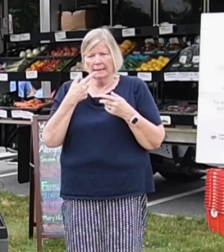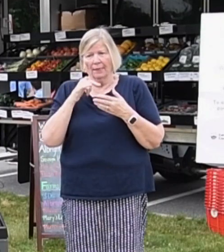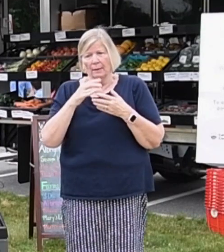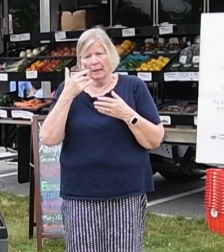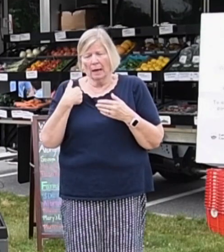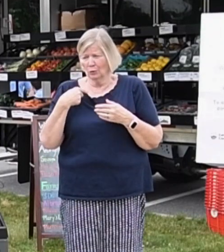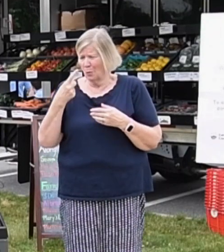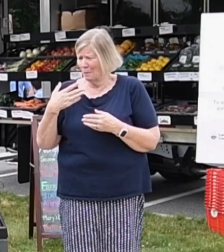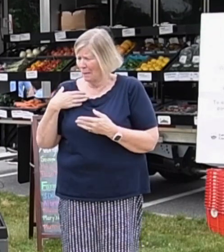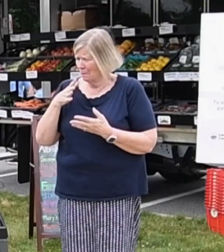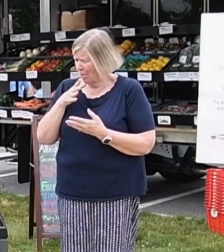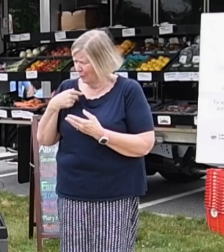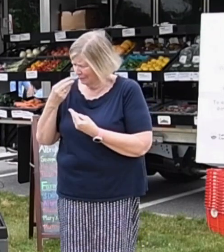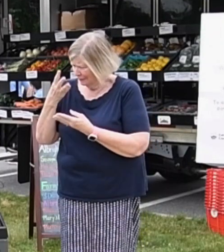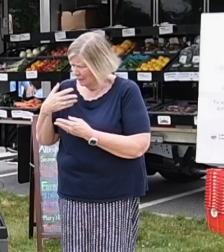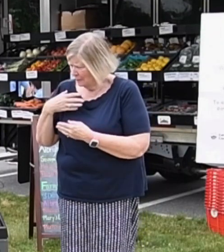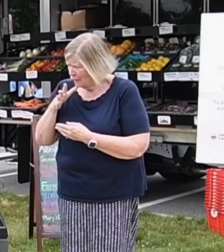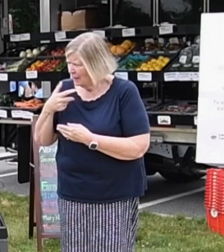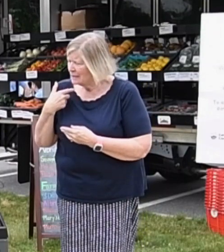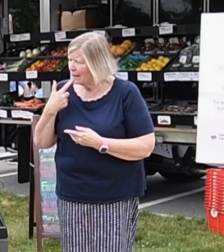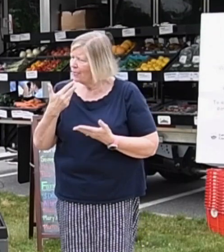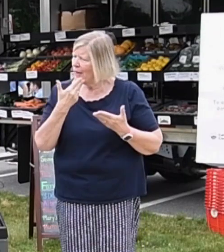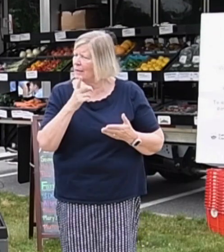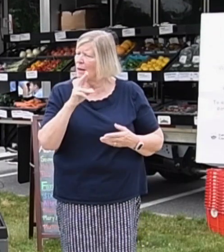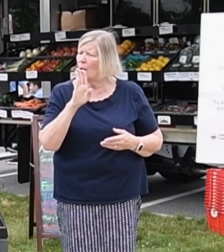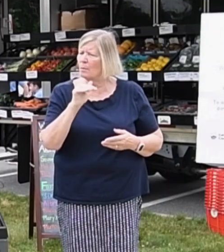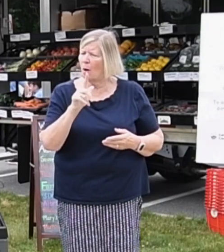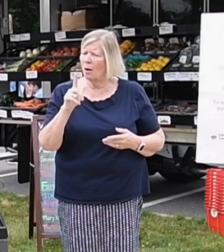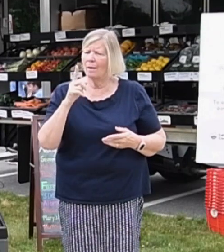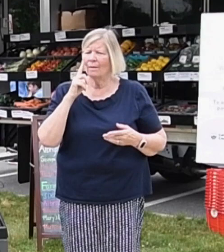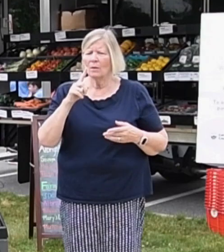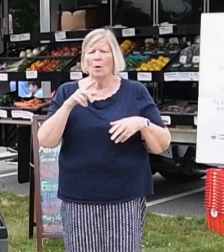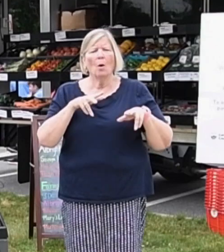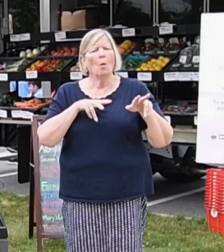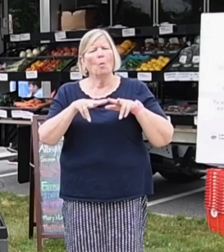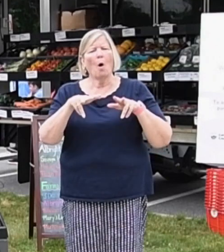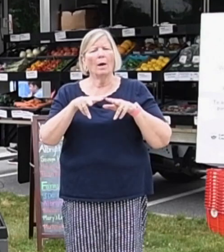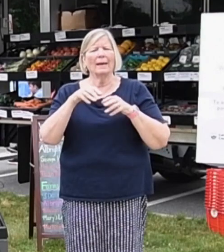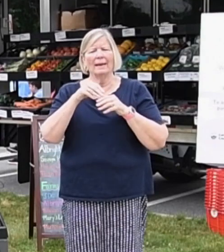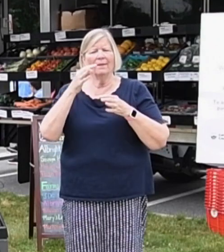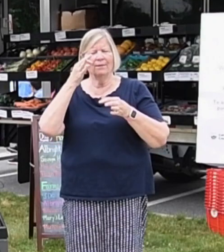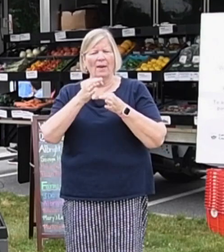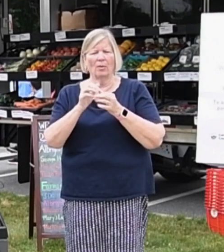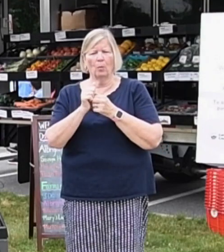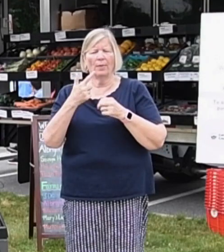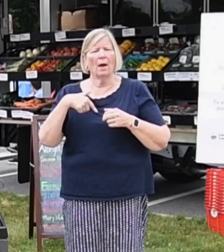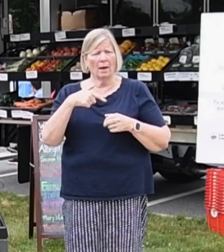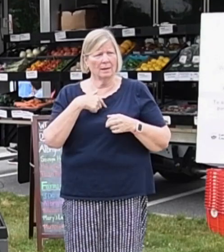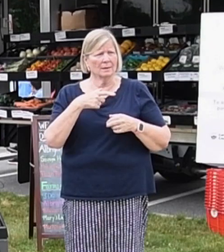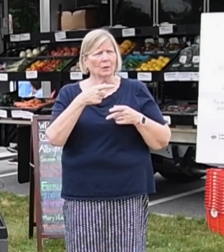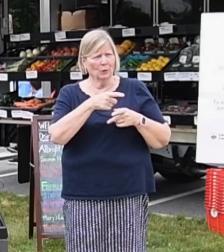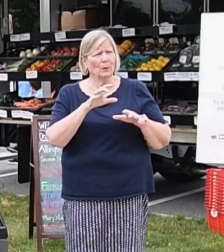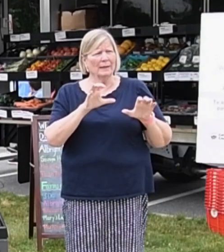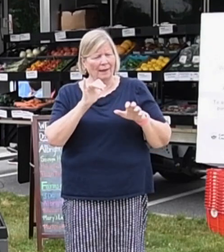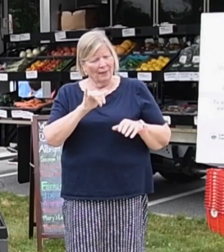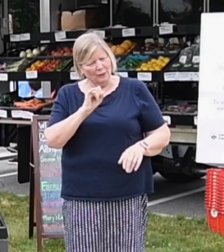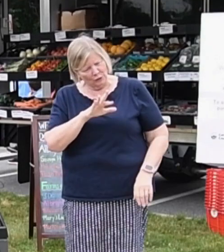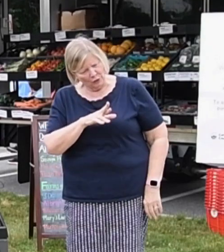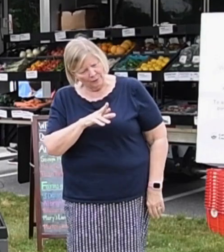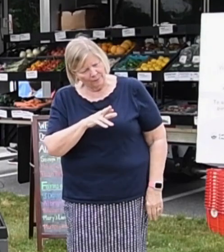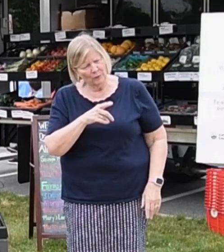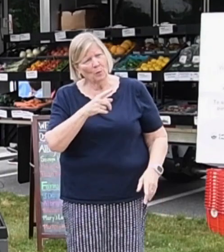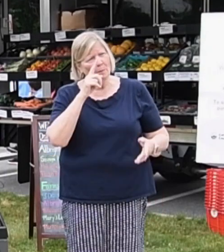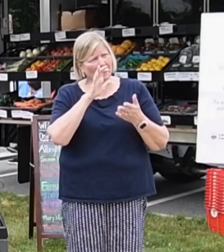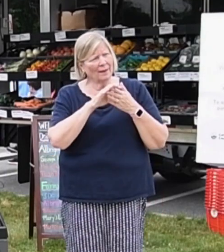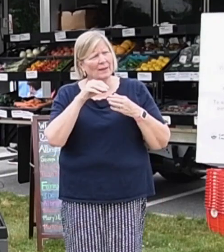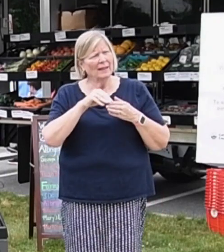actually told my mother, and I said, thank you, Dr. Ball, for taking this walk of faith with us. and you have taken that, sir. You believed